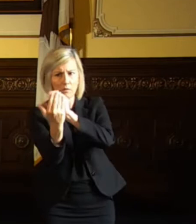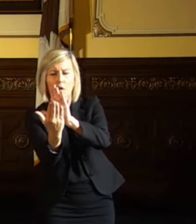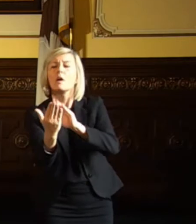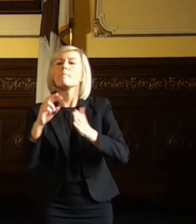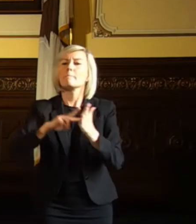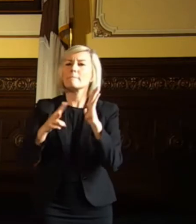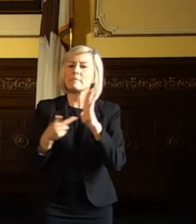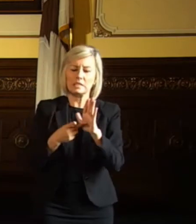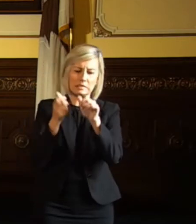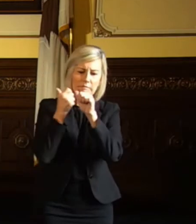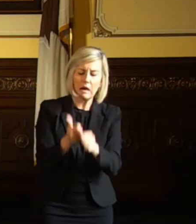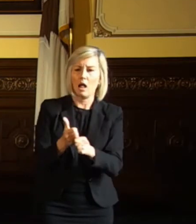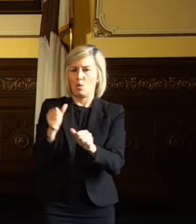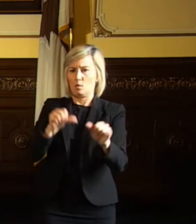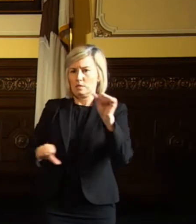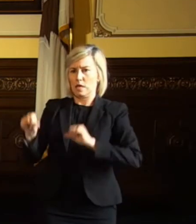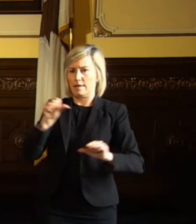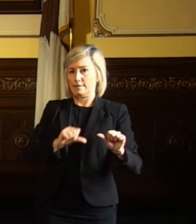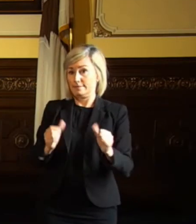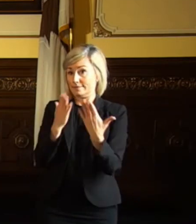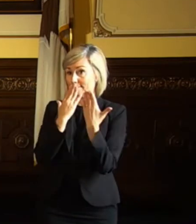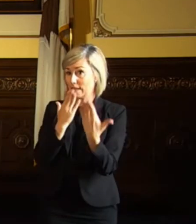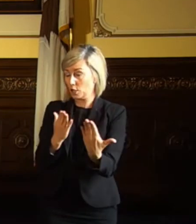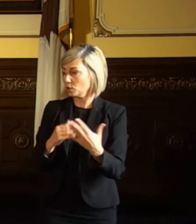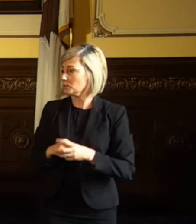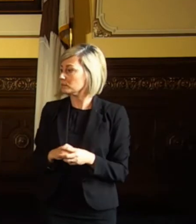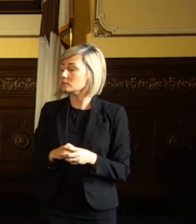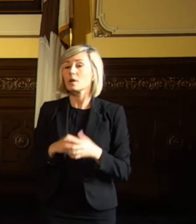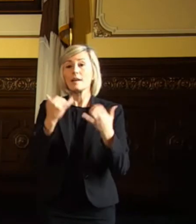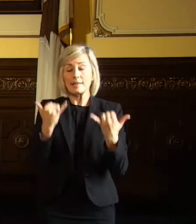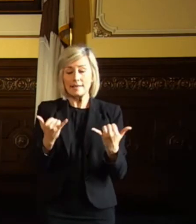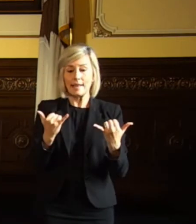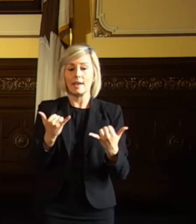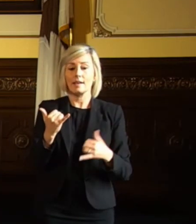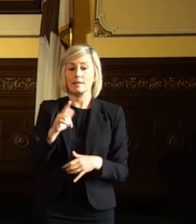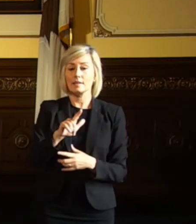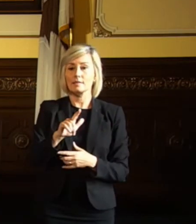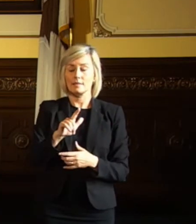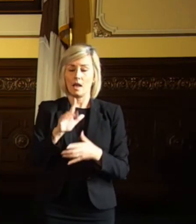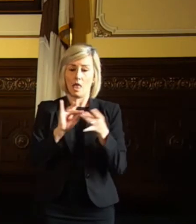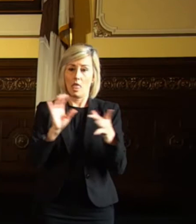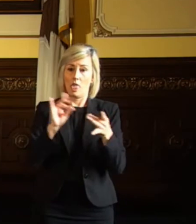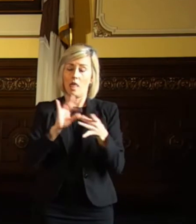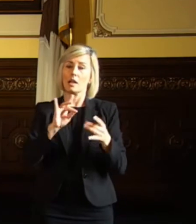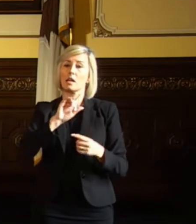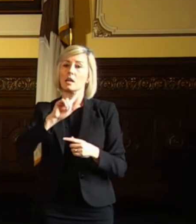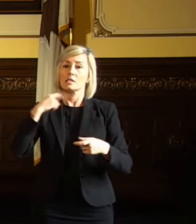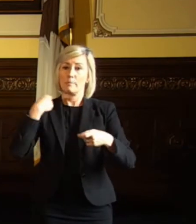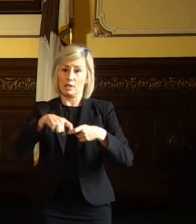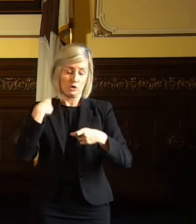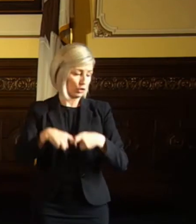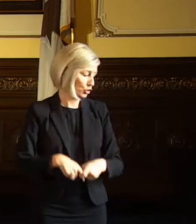means following the science. Thank you. And now I'll repeat comments in Spanish.